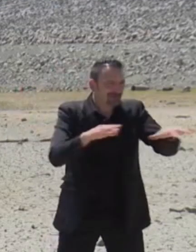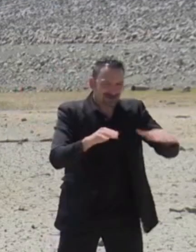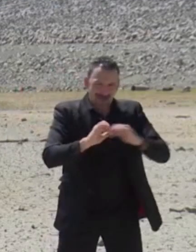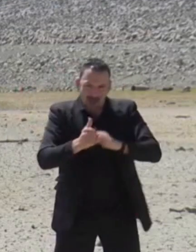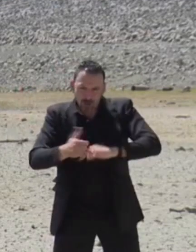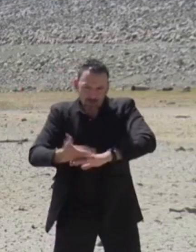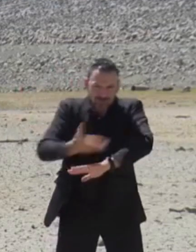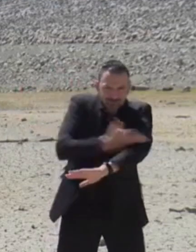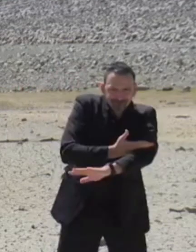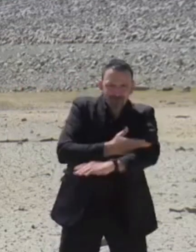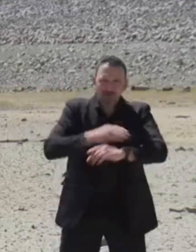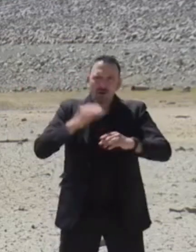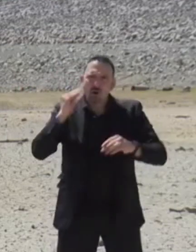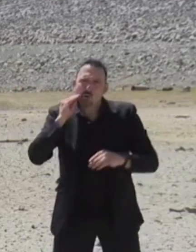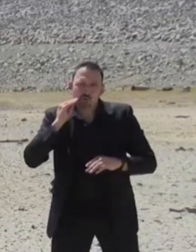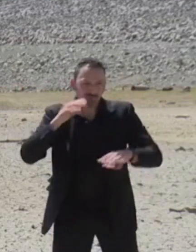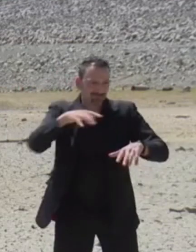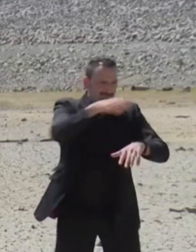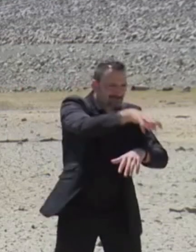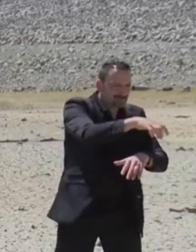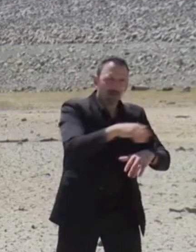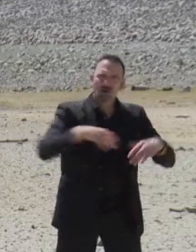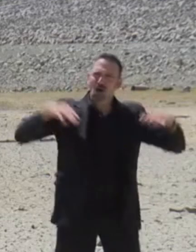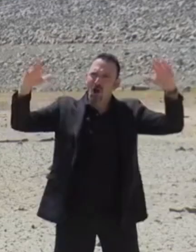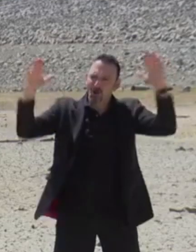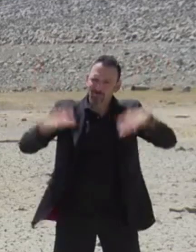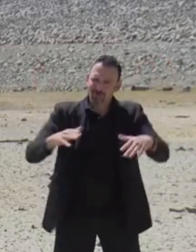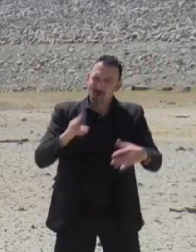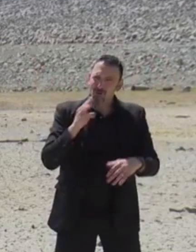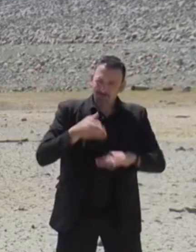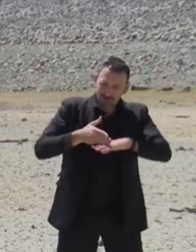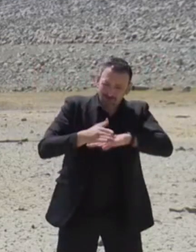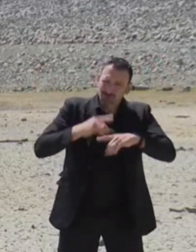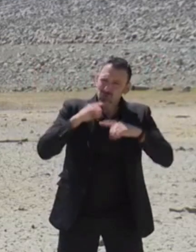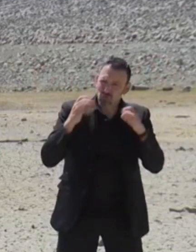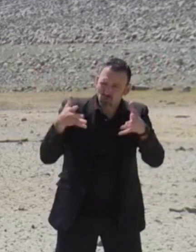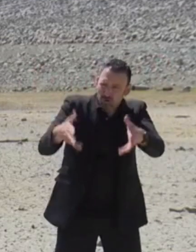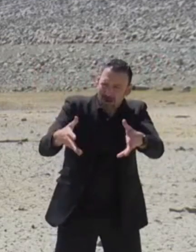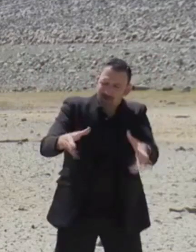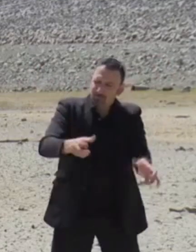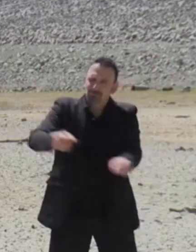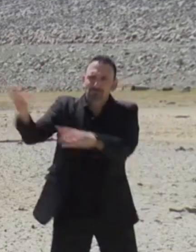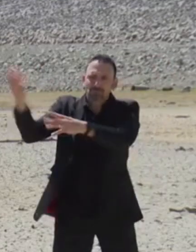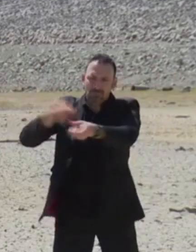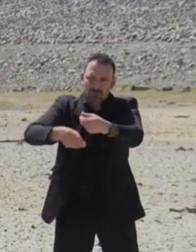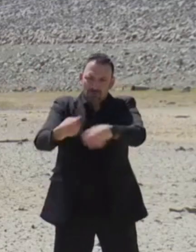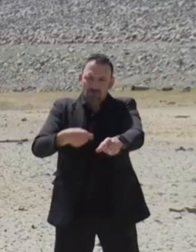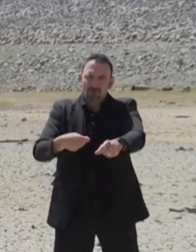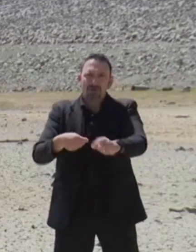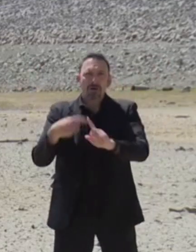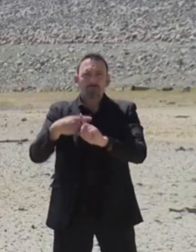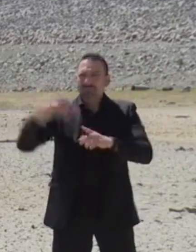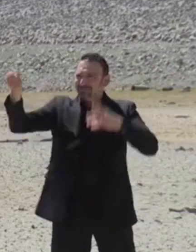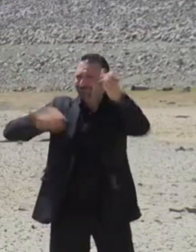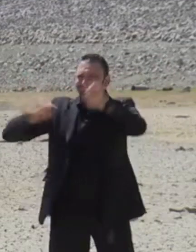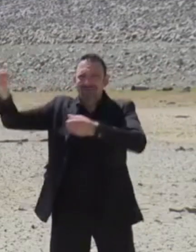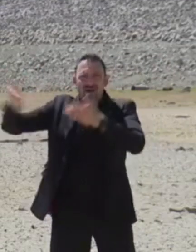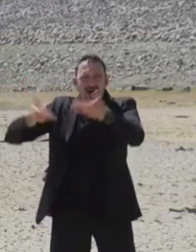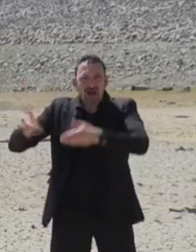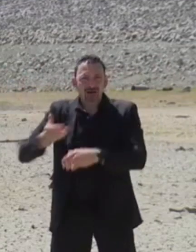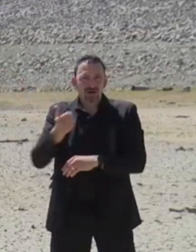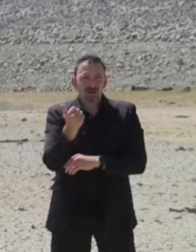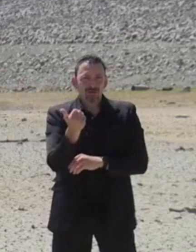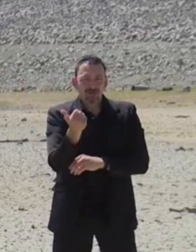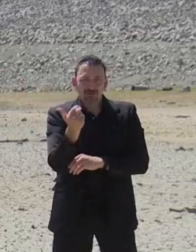and programs to pre-position assets, including an additional $80 million to hire